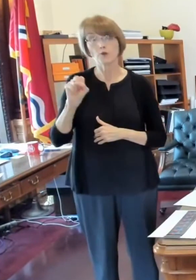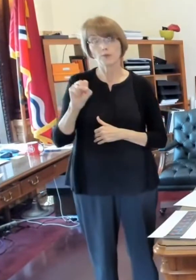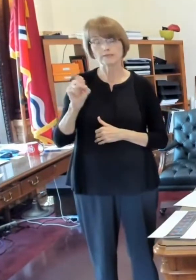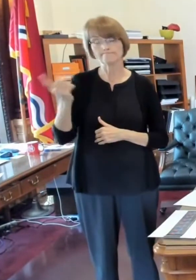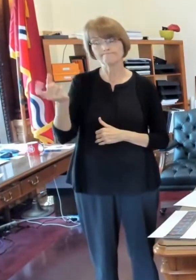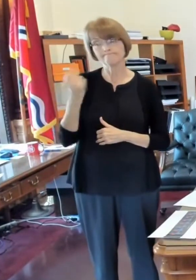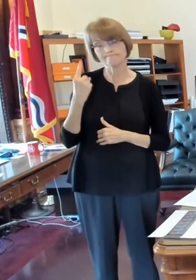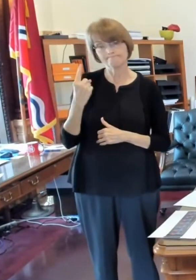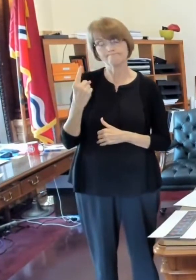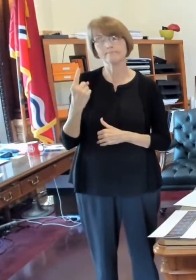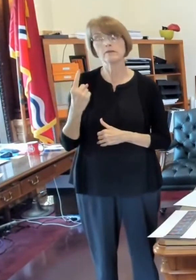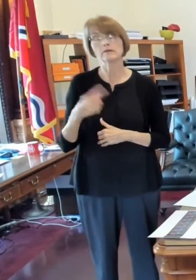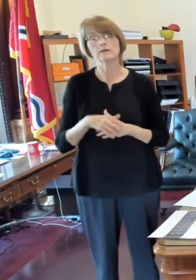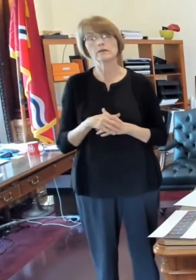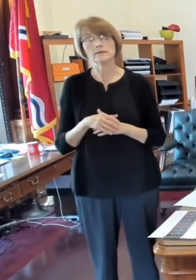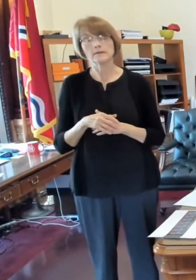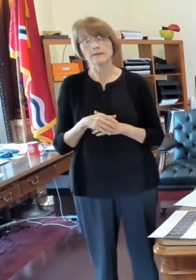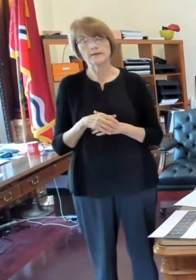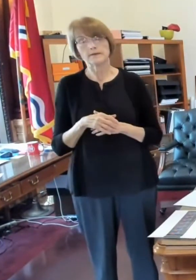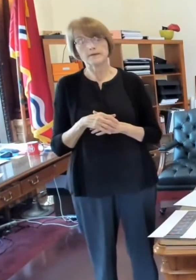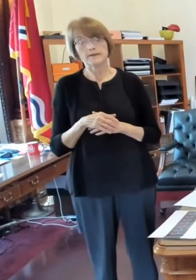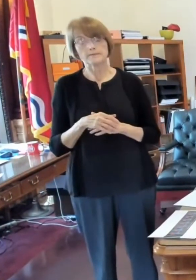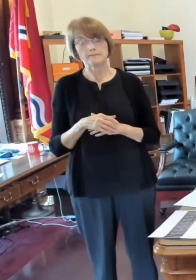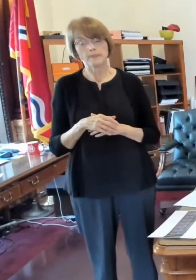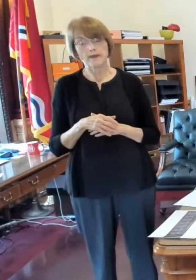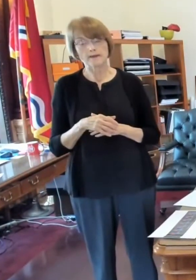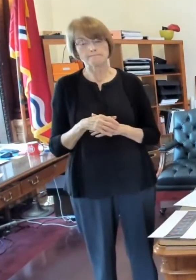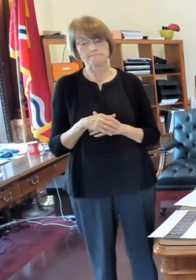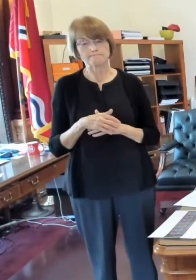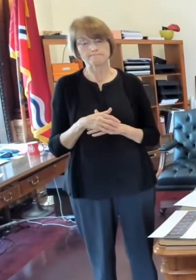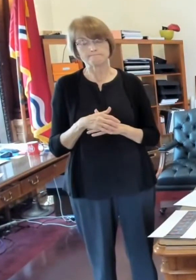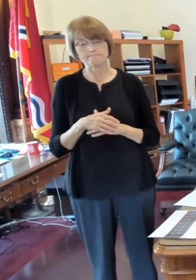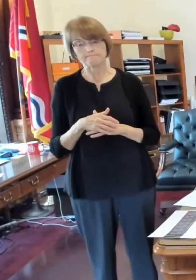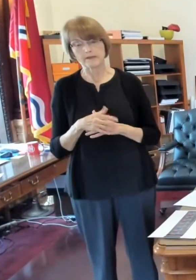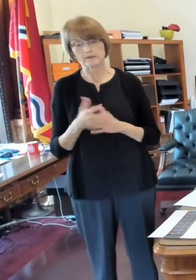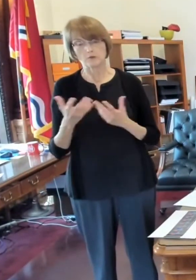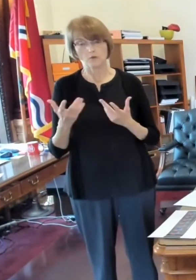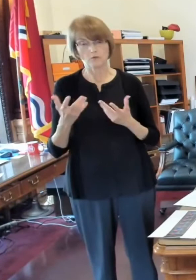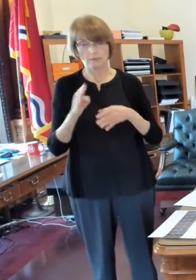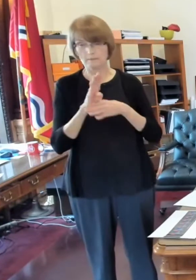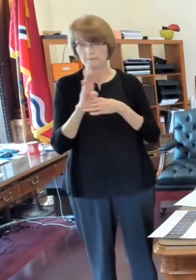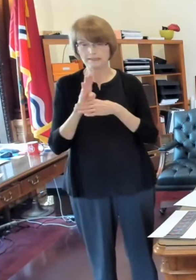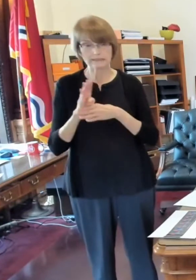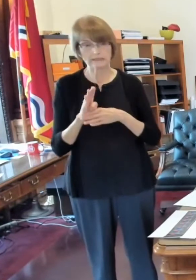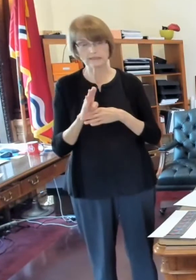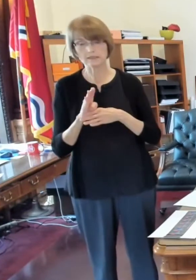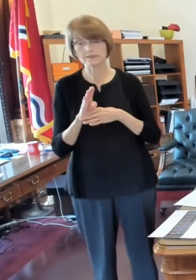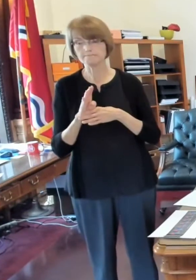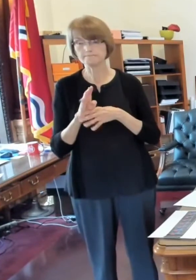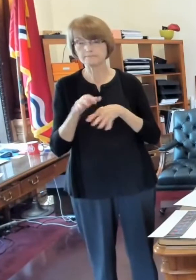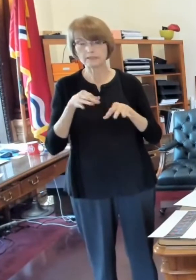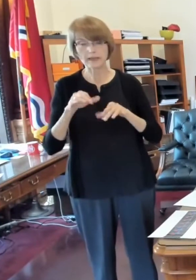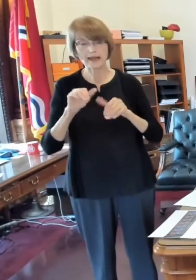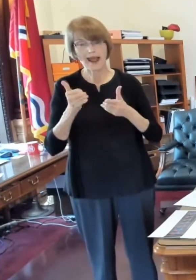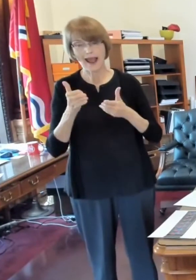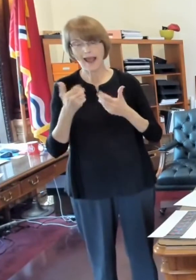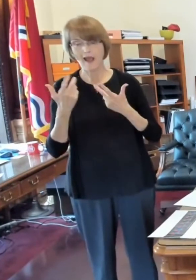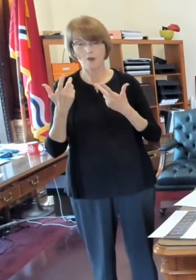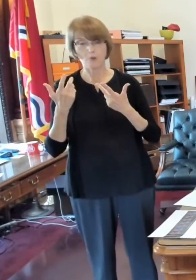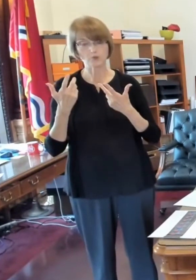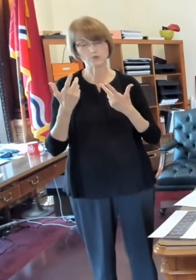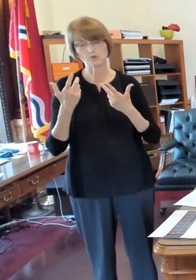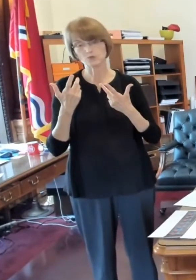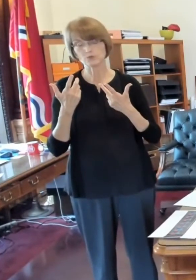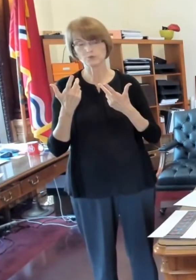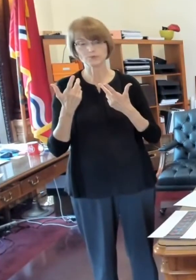question has to do if you could give some direction for businesses about how the mask mandate can be